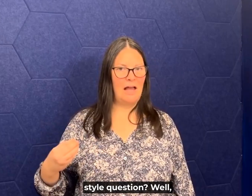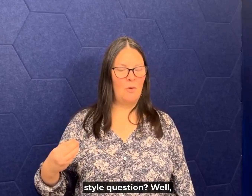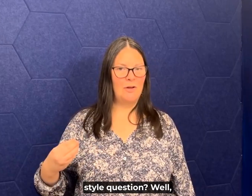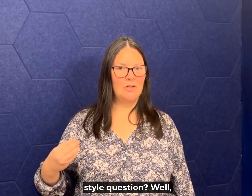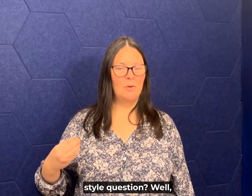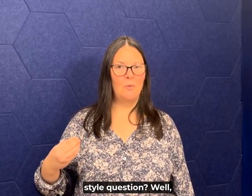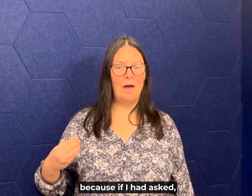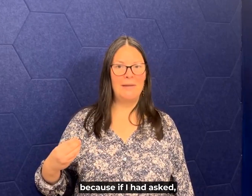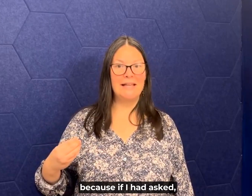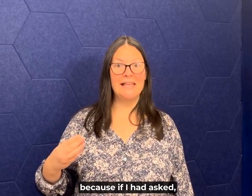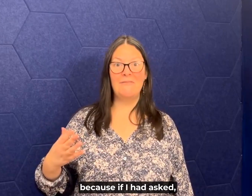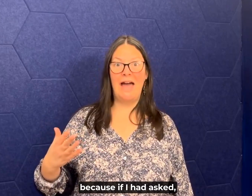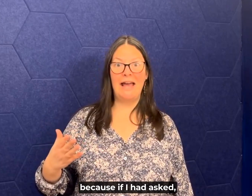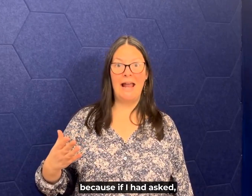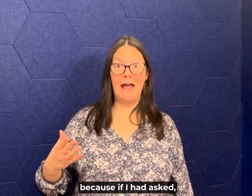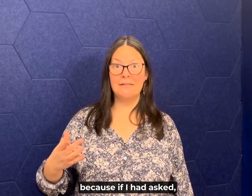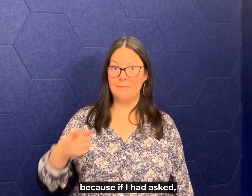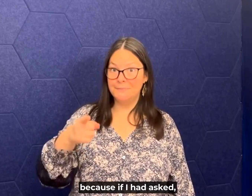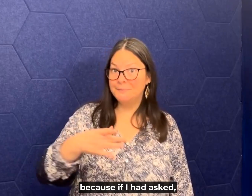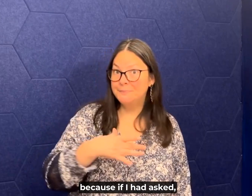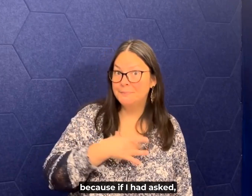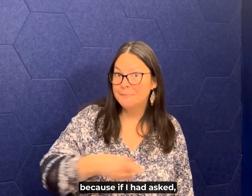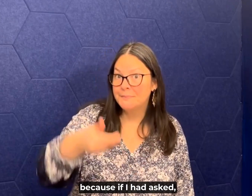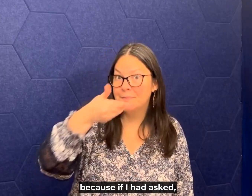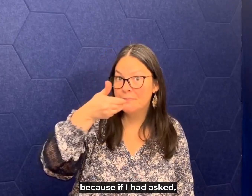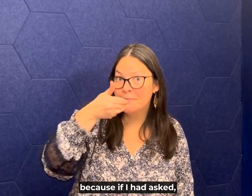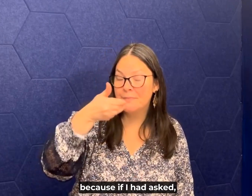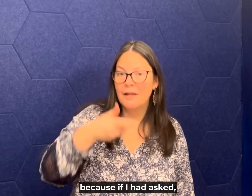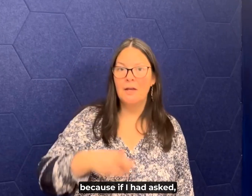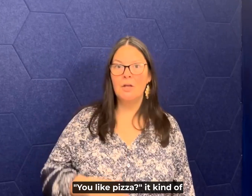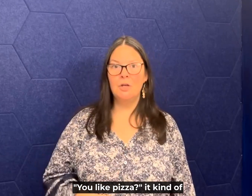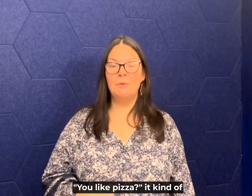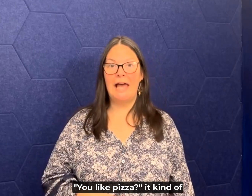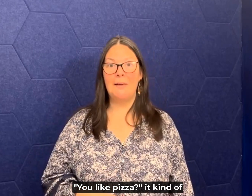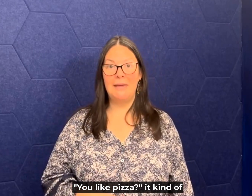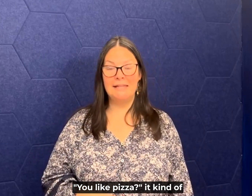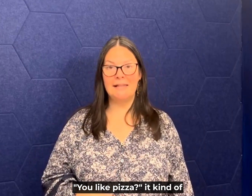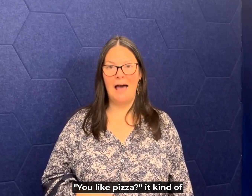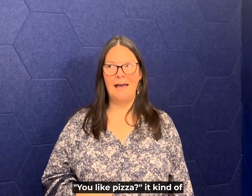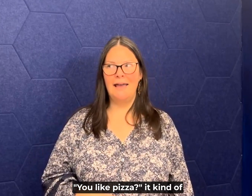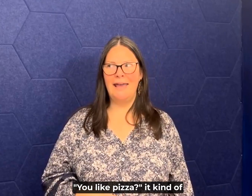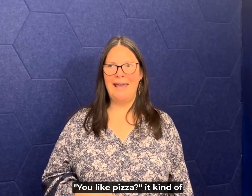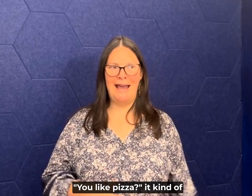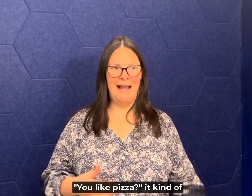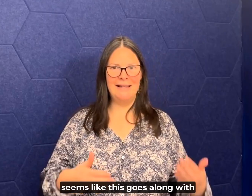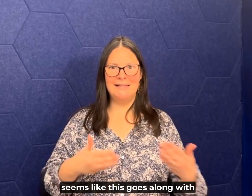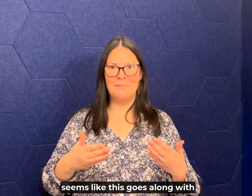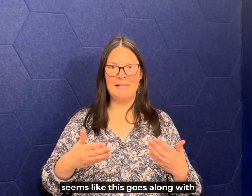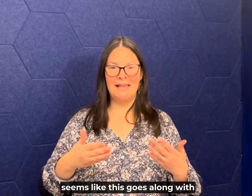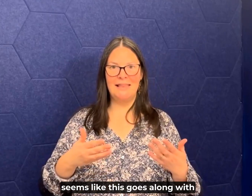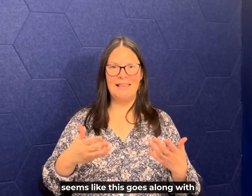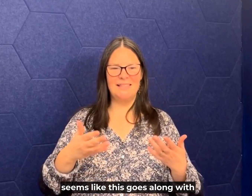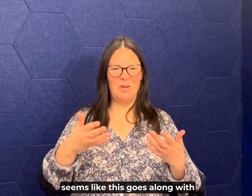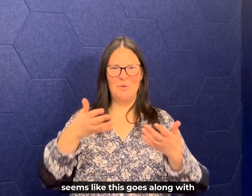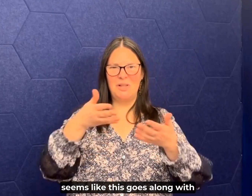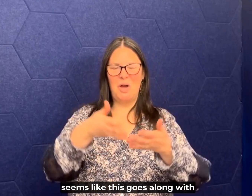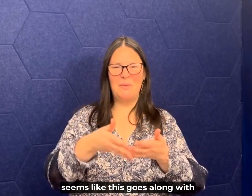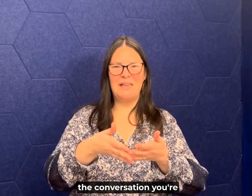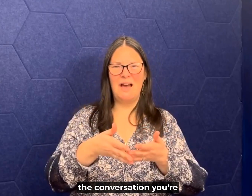question? Well, because if I had asked, you like pizza, It kind of seems like this goes along with the